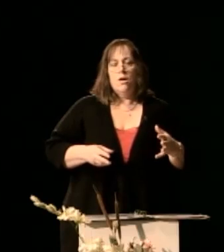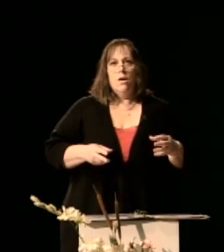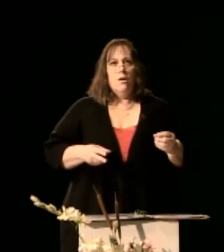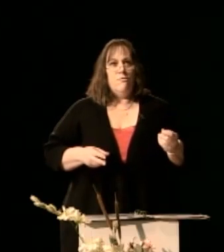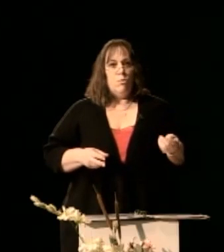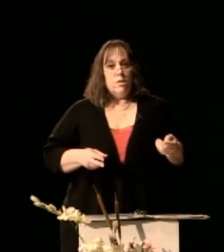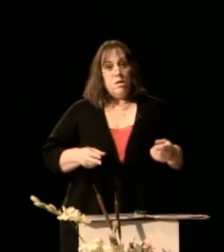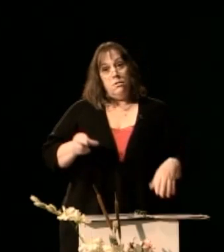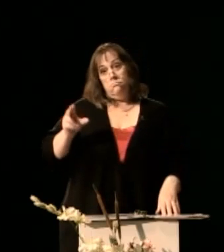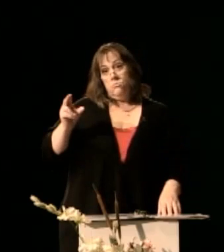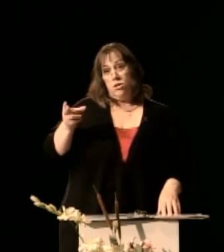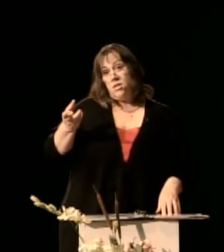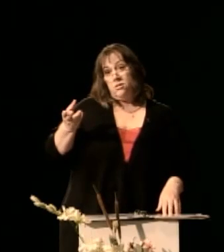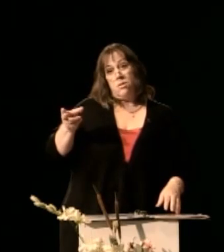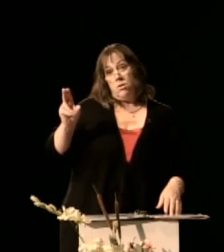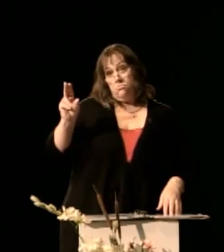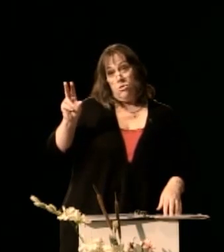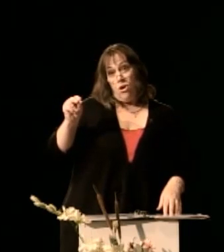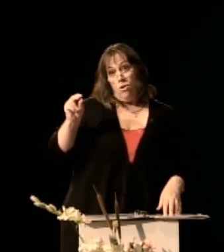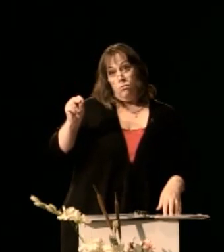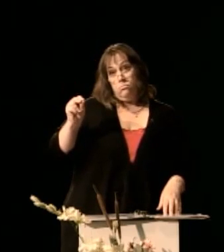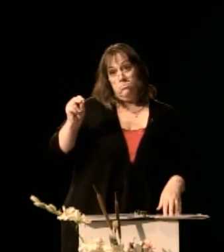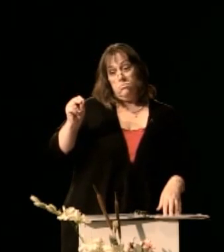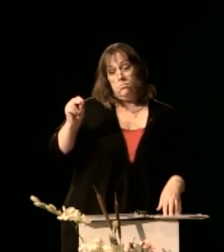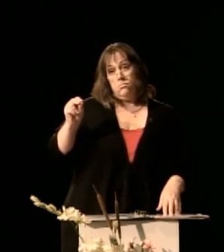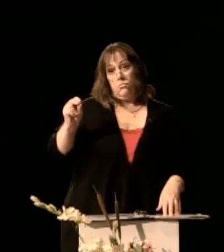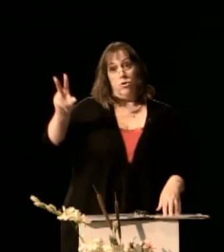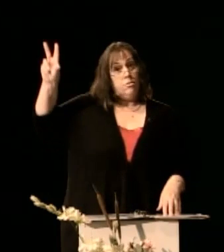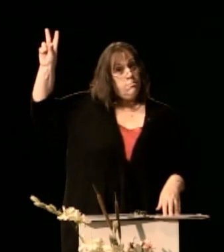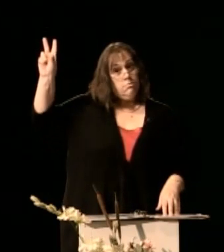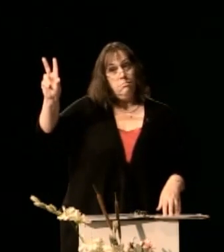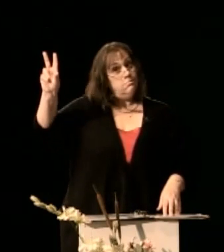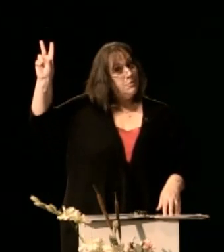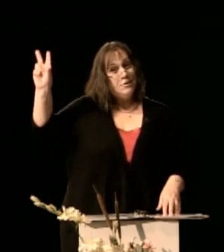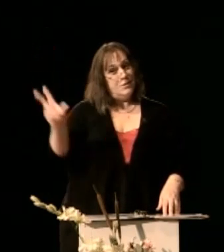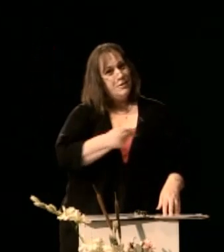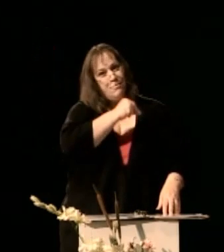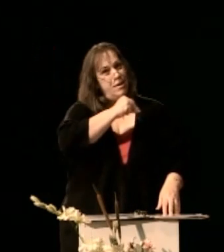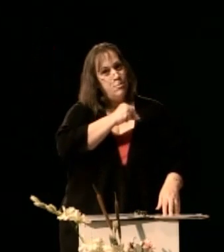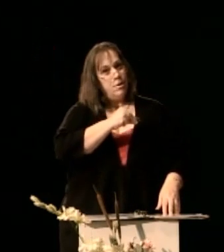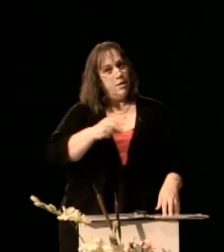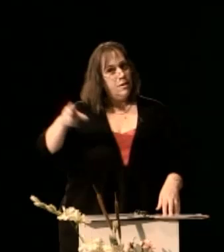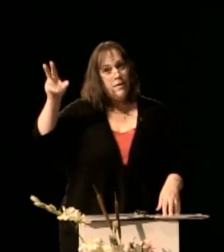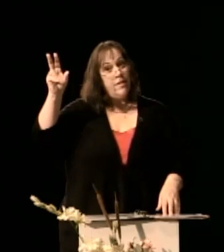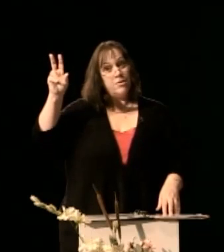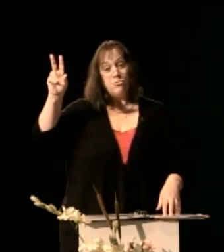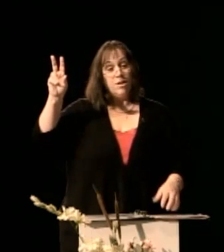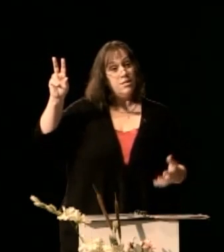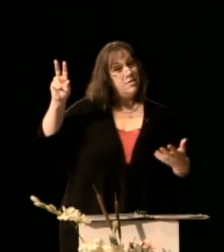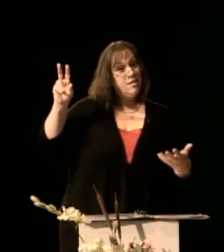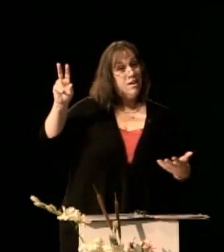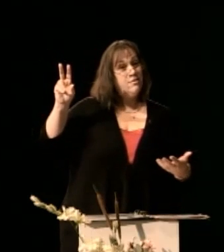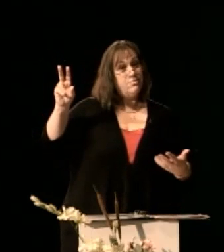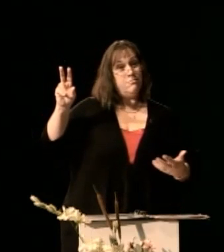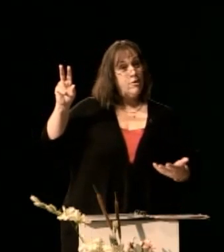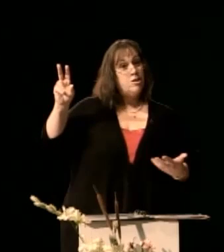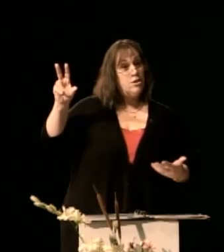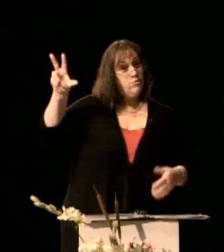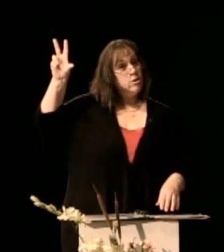if you want to say, you could tell someone no, or you can make it big. And that's really, you're kind of raising your voice when you're